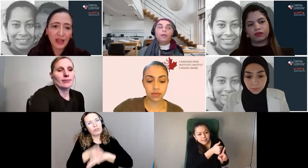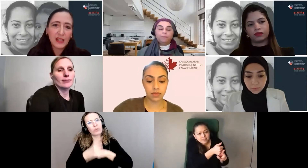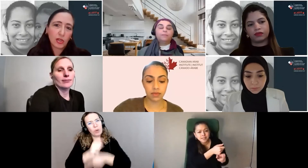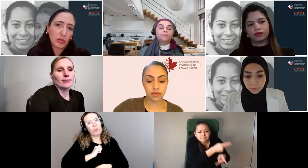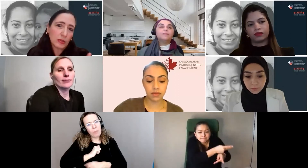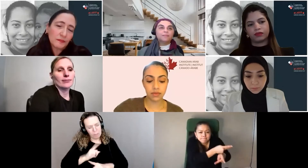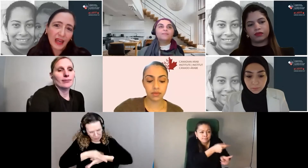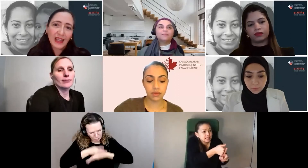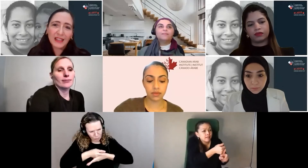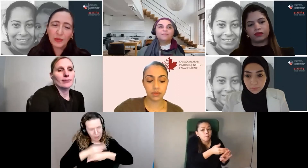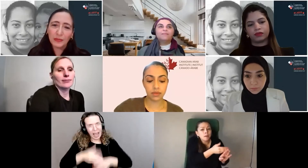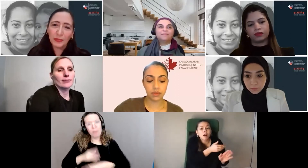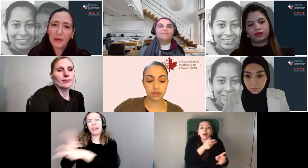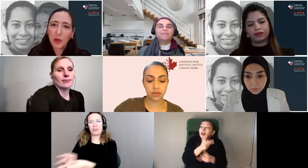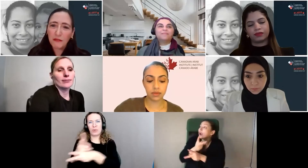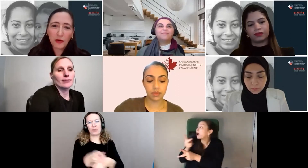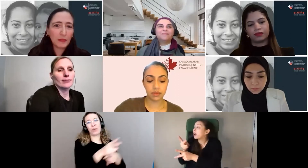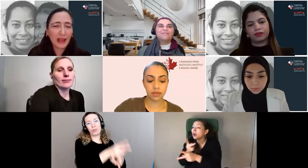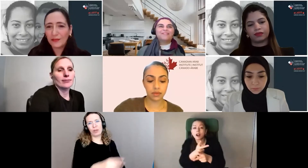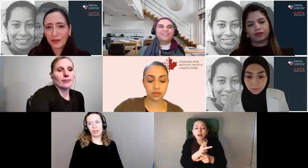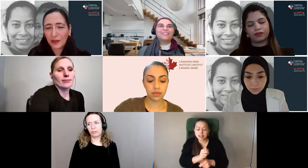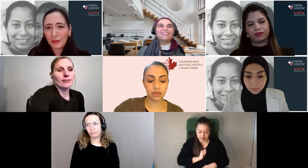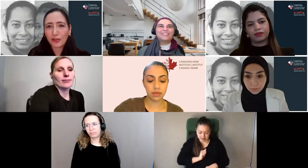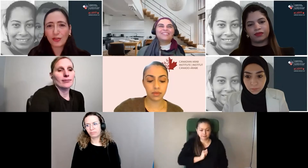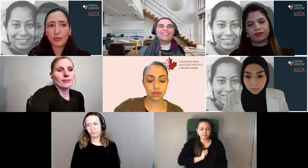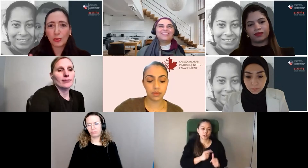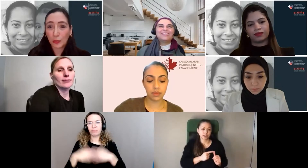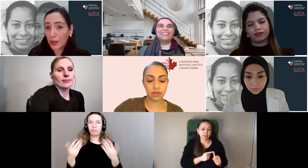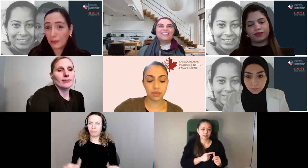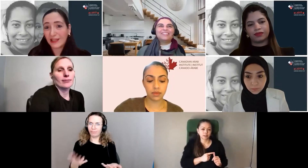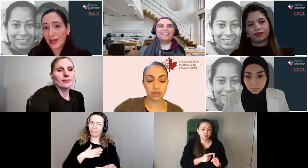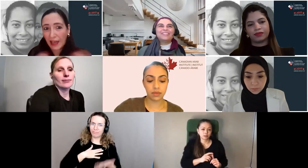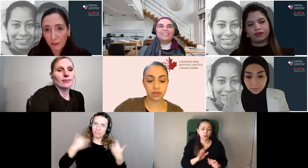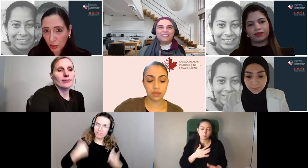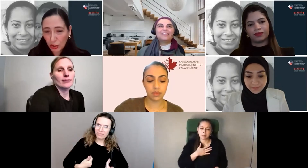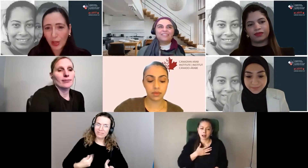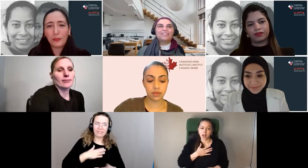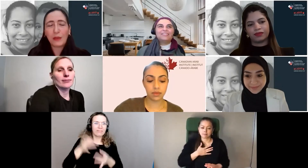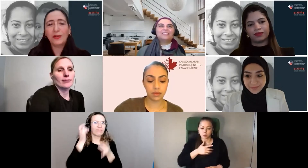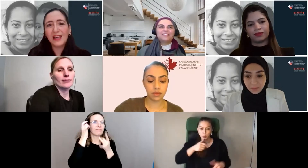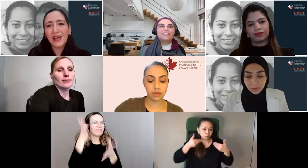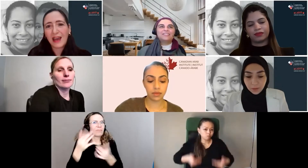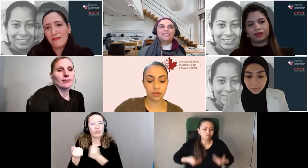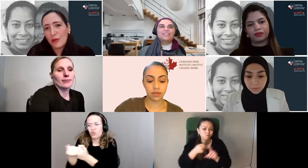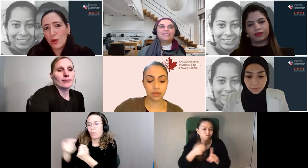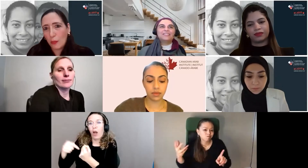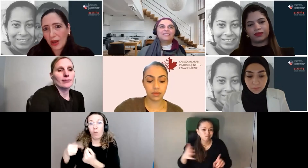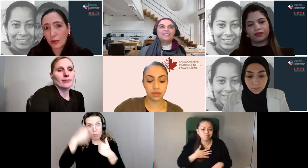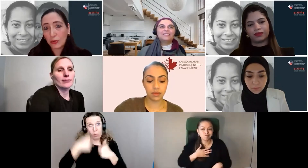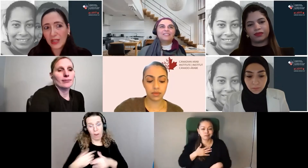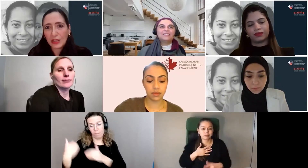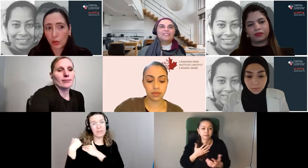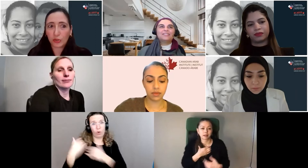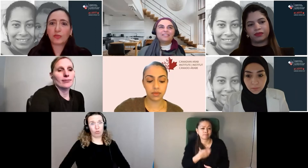people. So that's where I'm coming from, like very, very passionate to support people. That's my life mission, to help people, and no